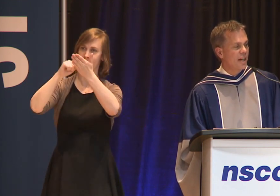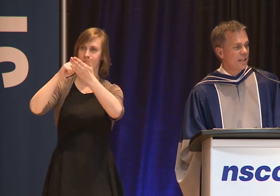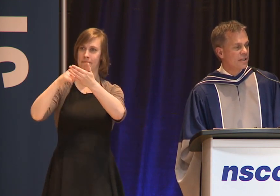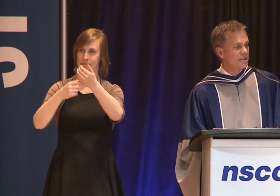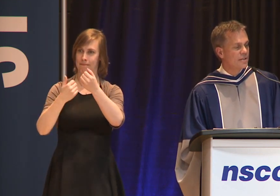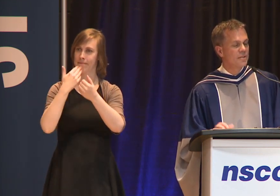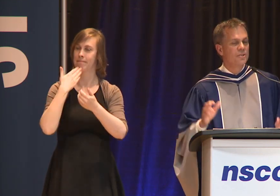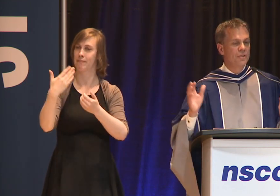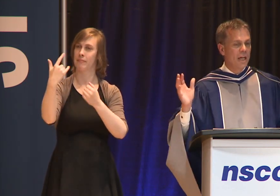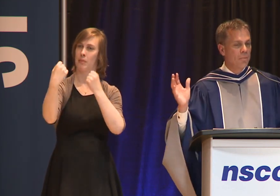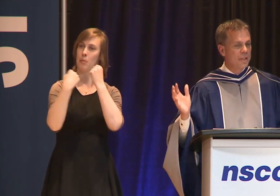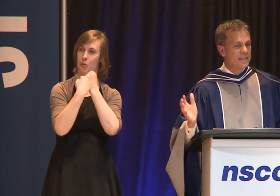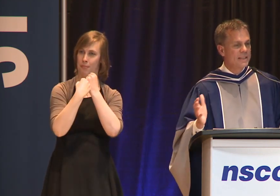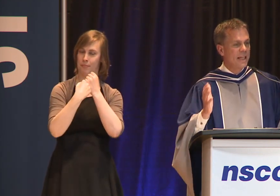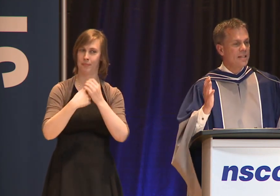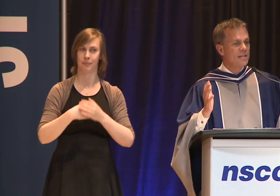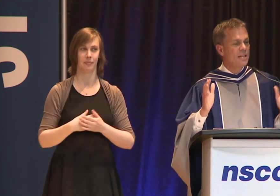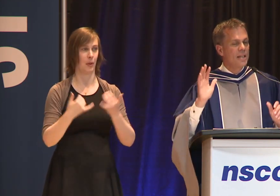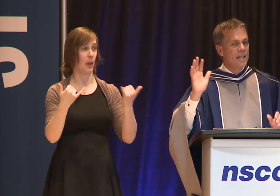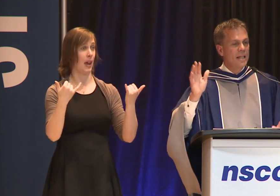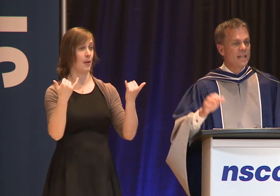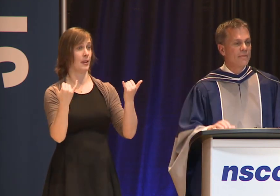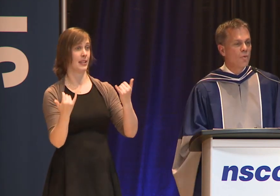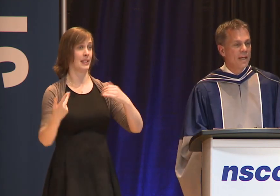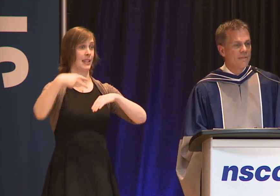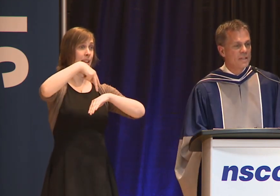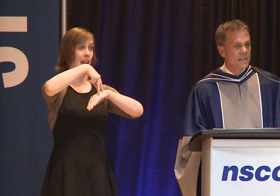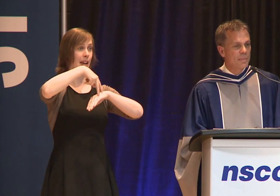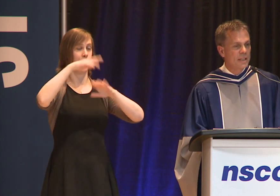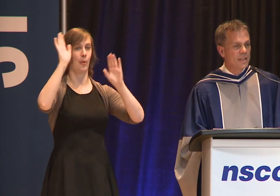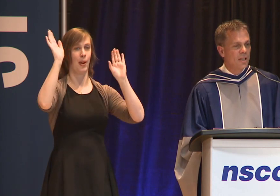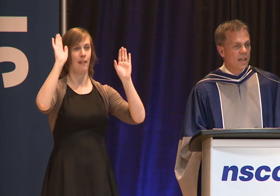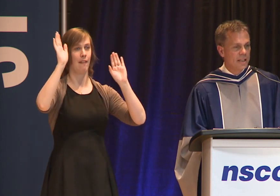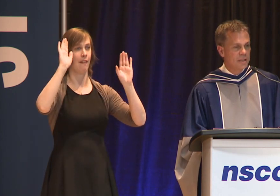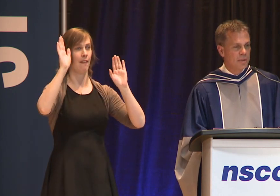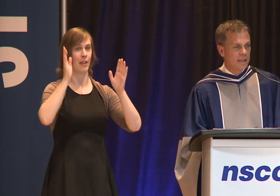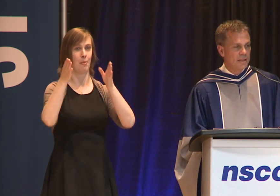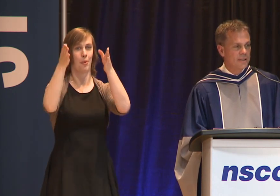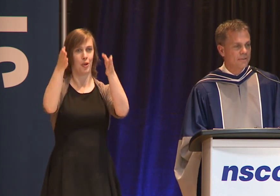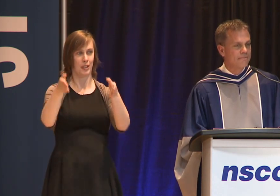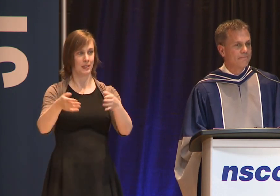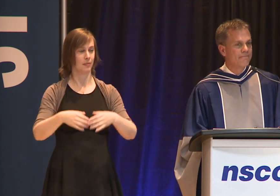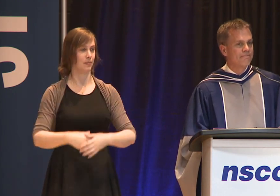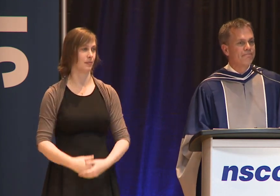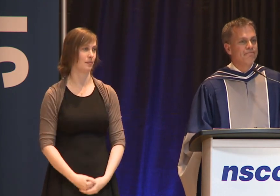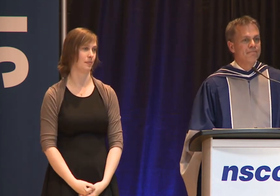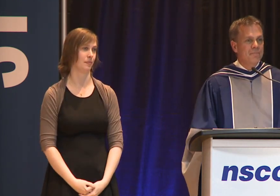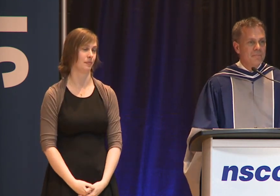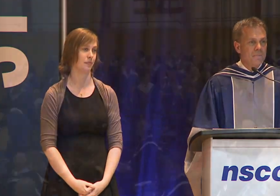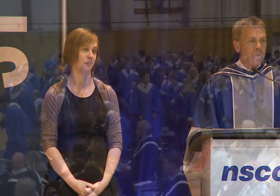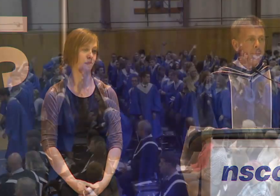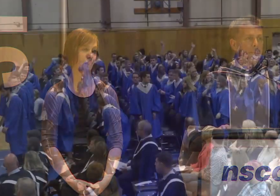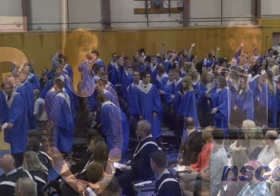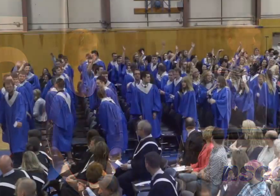their kindness. So now please stand and give a wave to somebody in the audience, please.